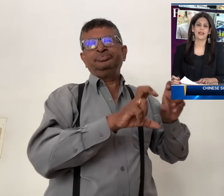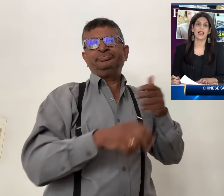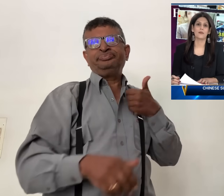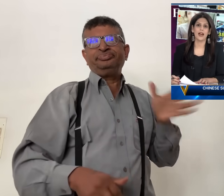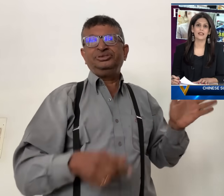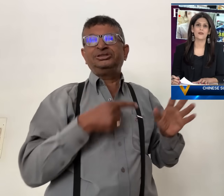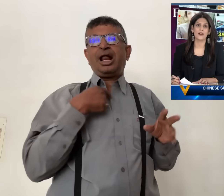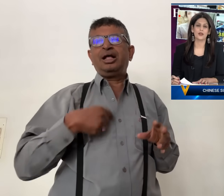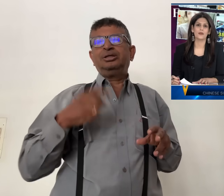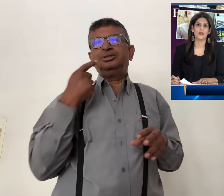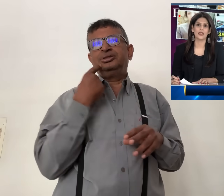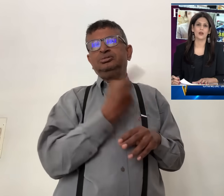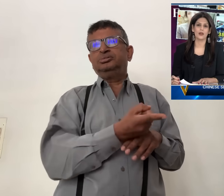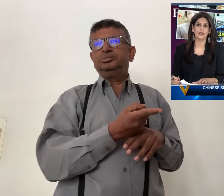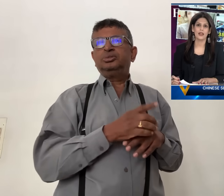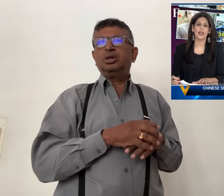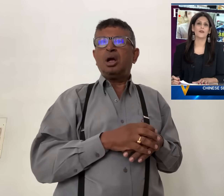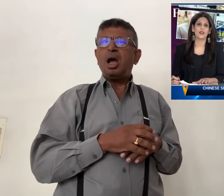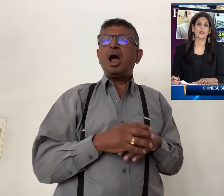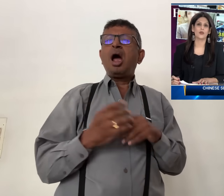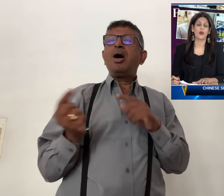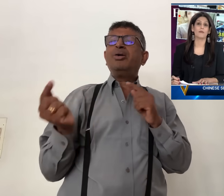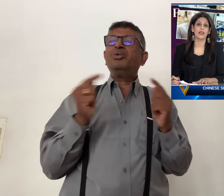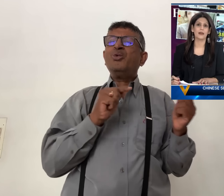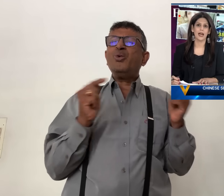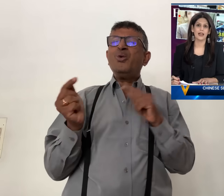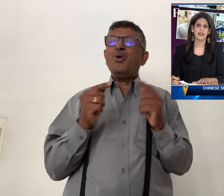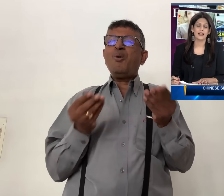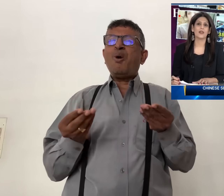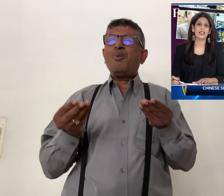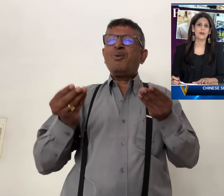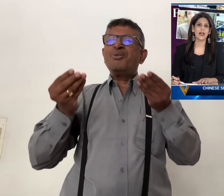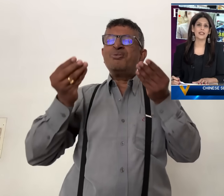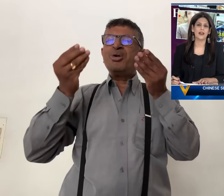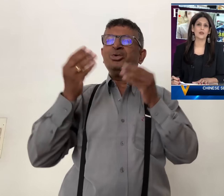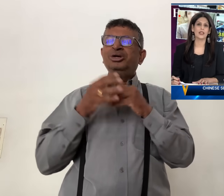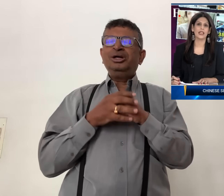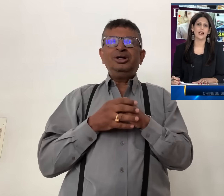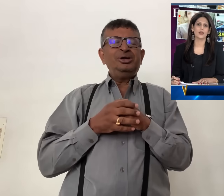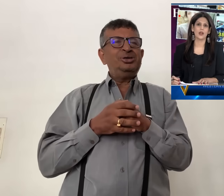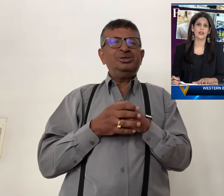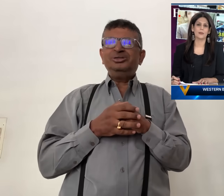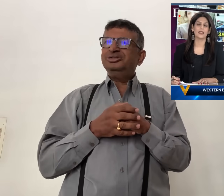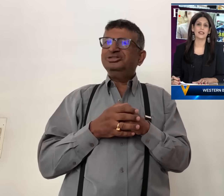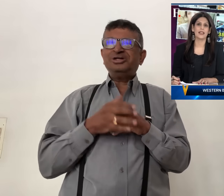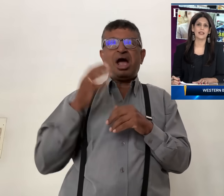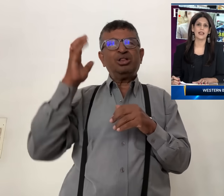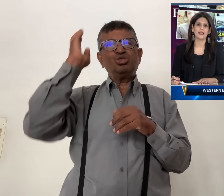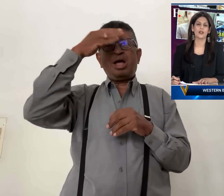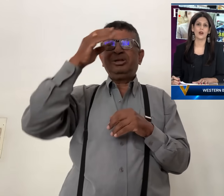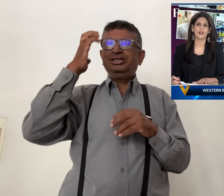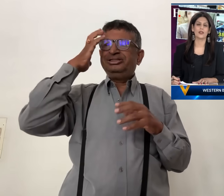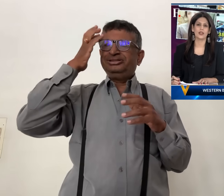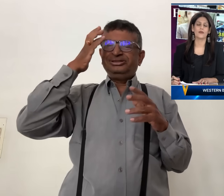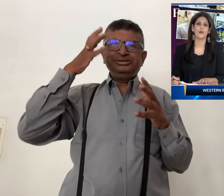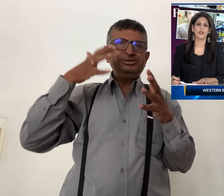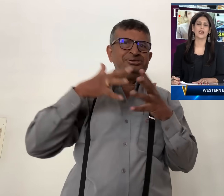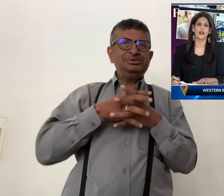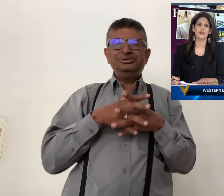again priced at a fraction of their retail cost. It features a so-called Birkin bag. The retail price is around $38,000, but this seller says it costs just